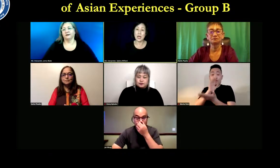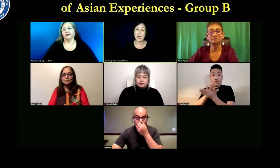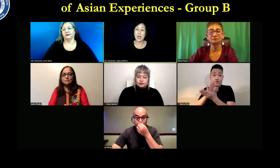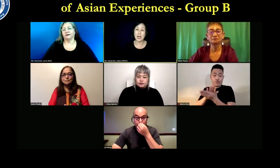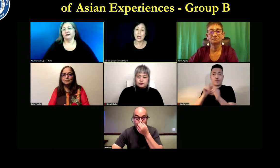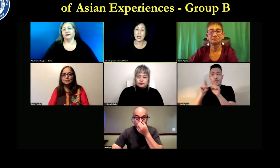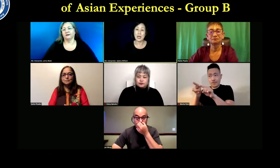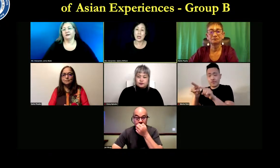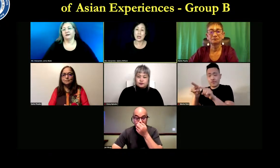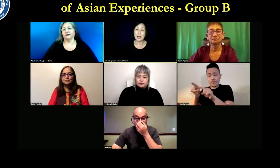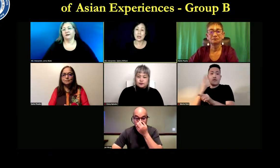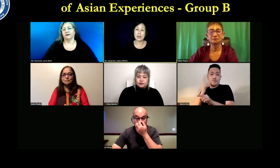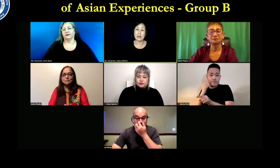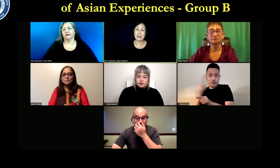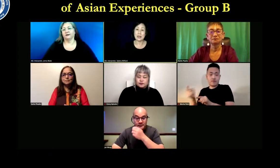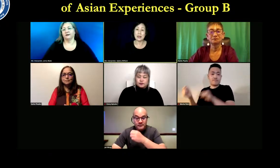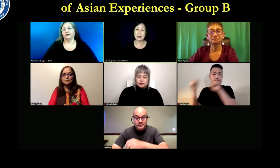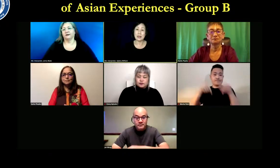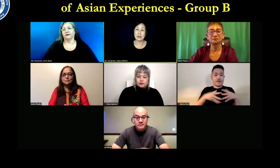school.